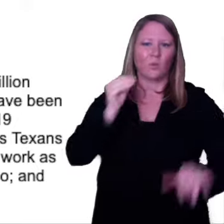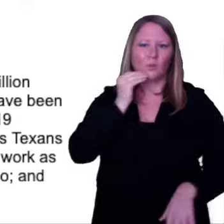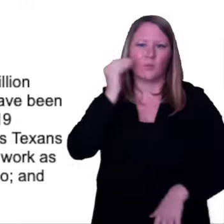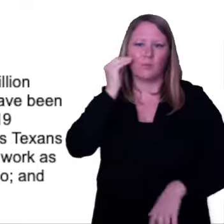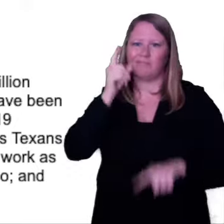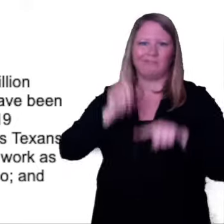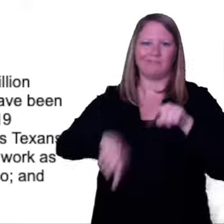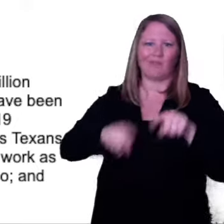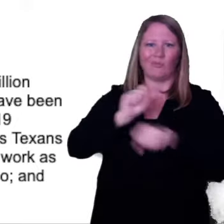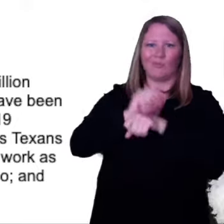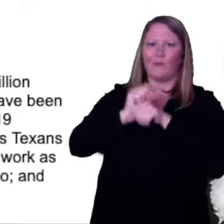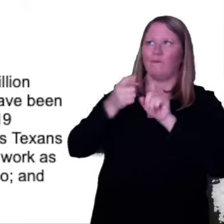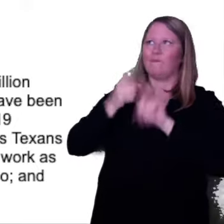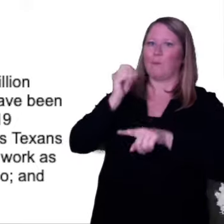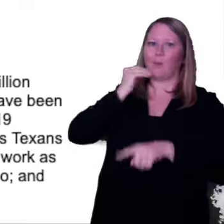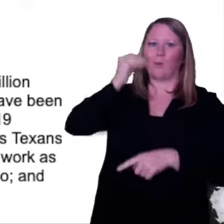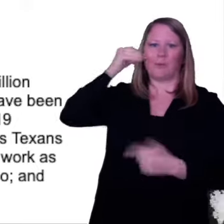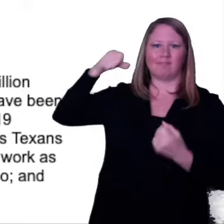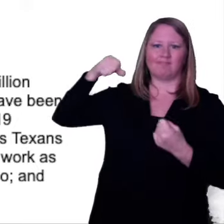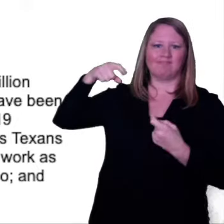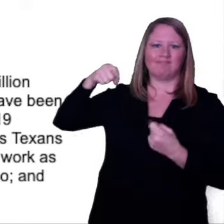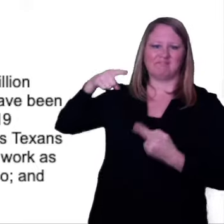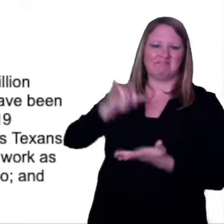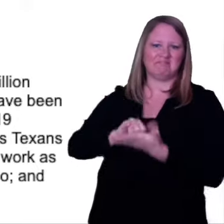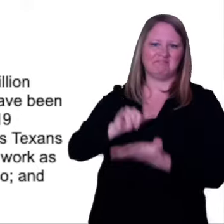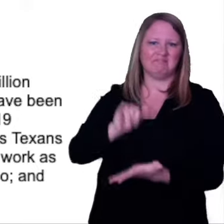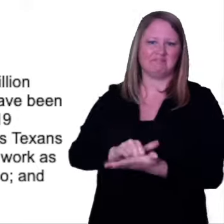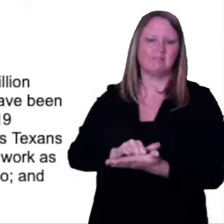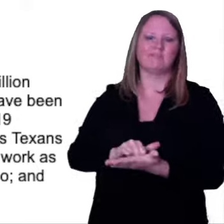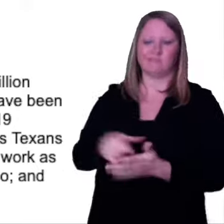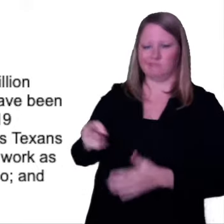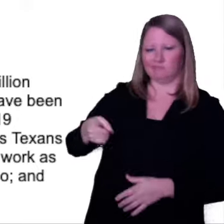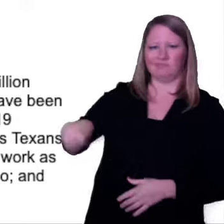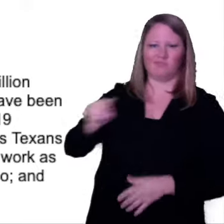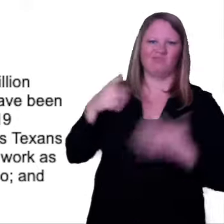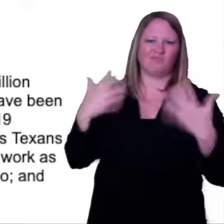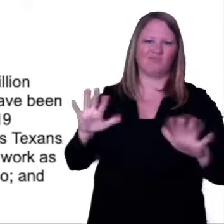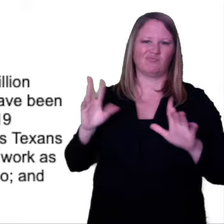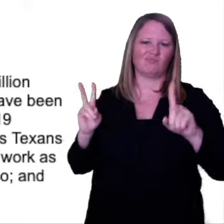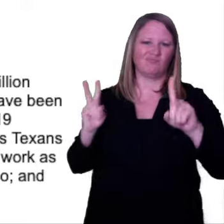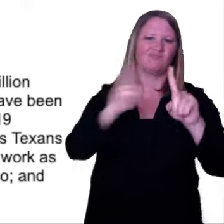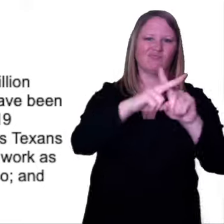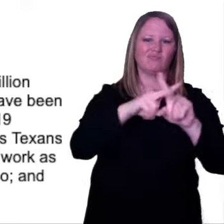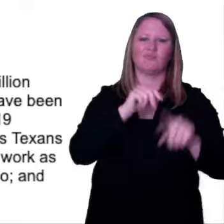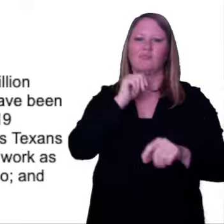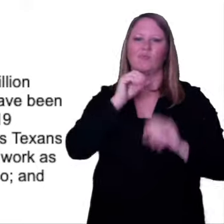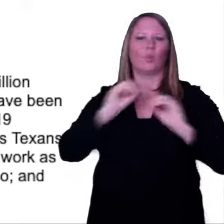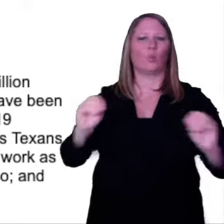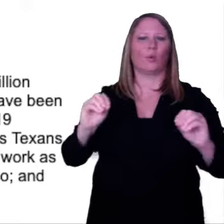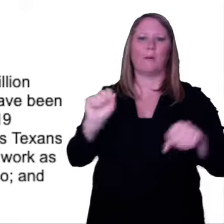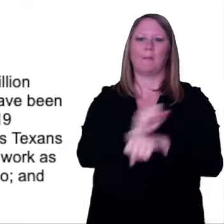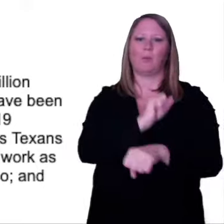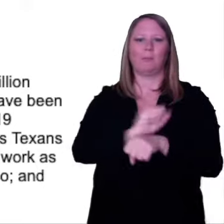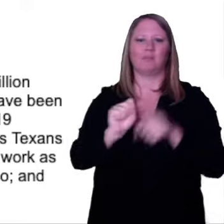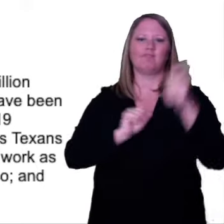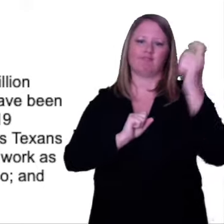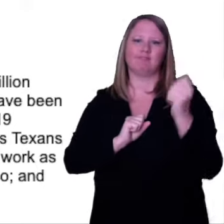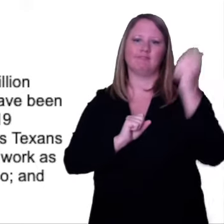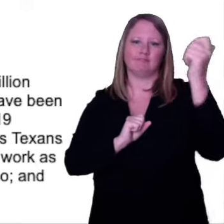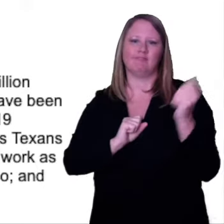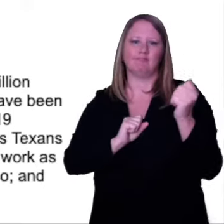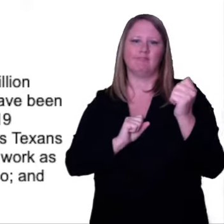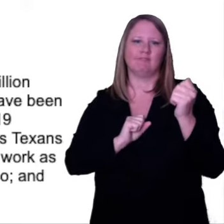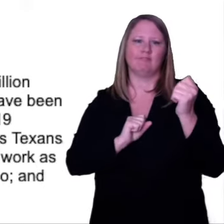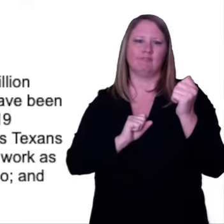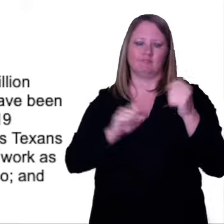by conscientious Texans who want to get back to work as soon as it is safe to do so, and